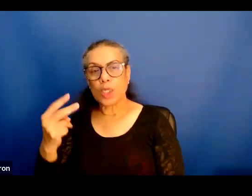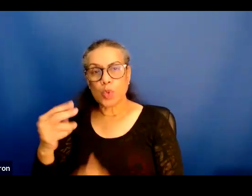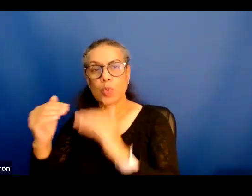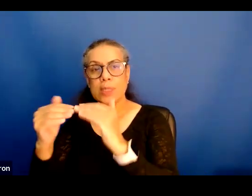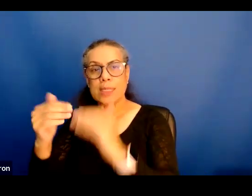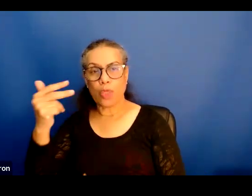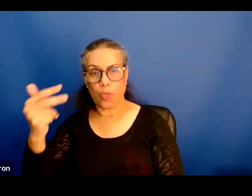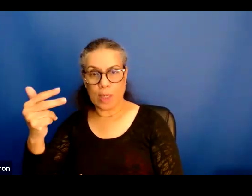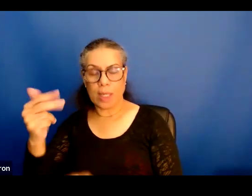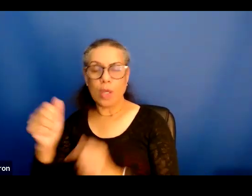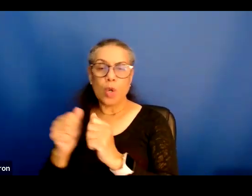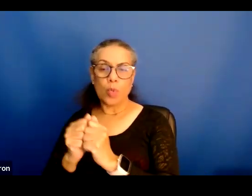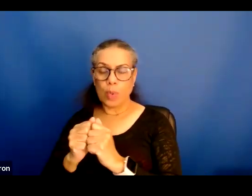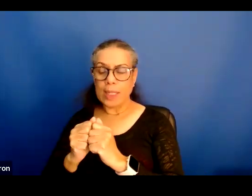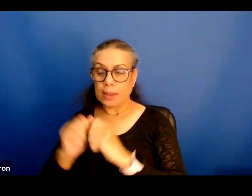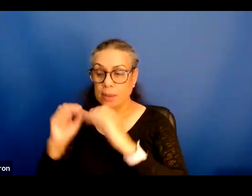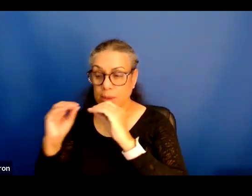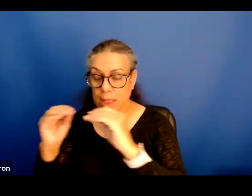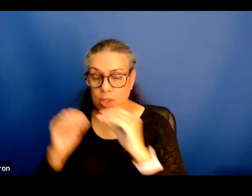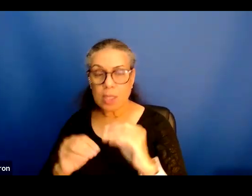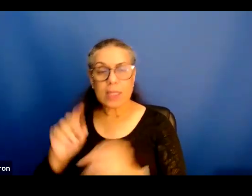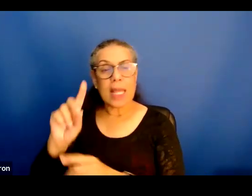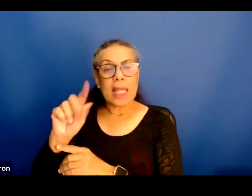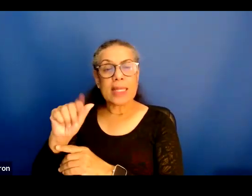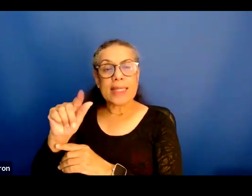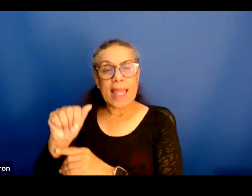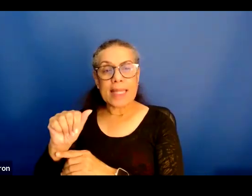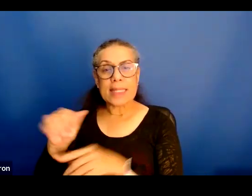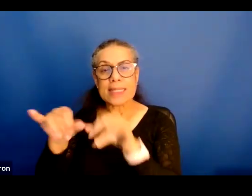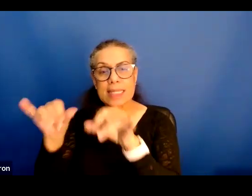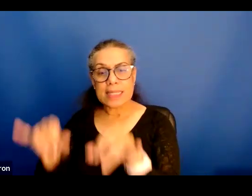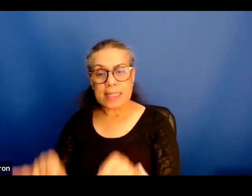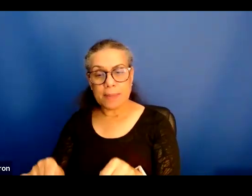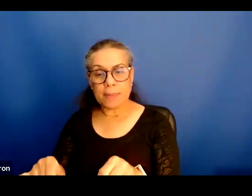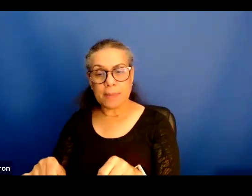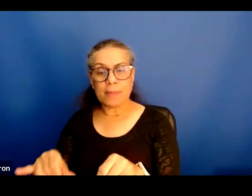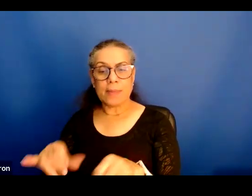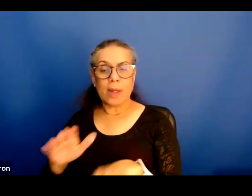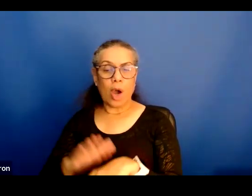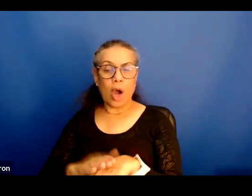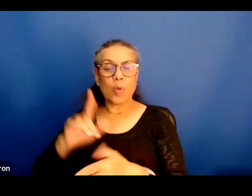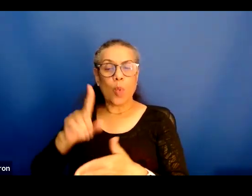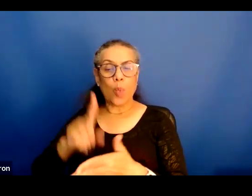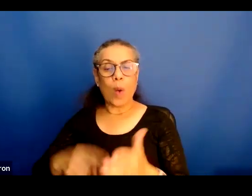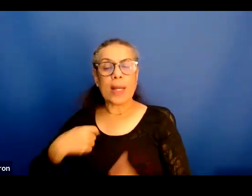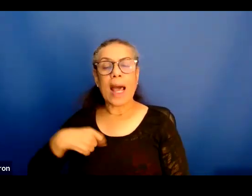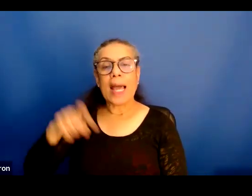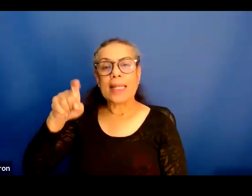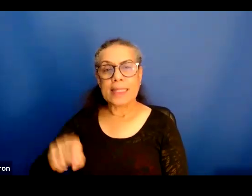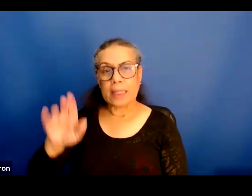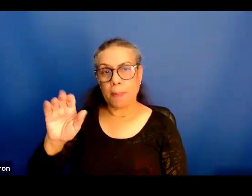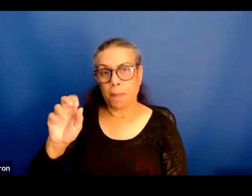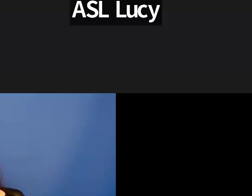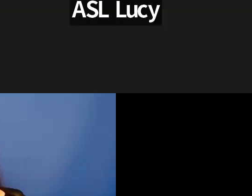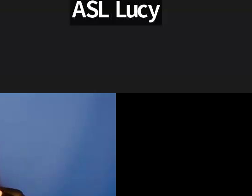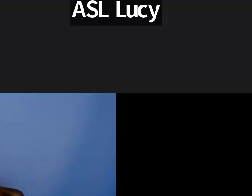supports through structured protocols and shared data systems in our WIN block, or our What I Need block. This